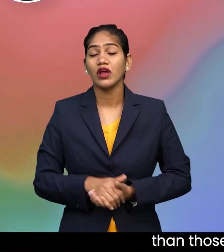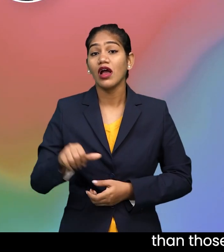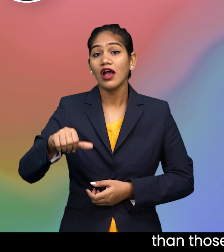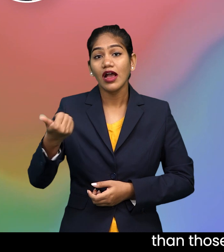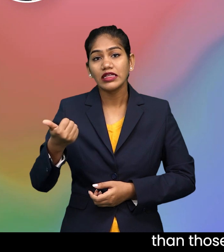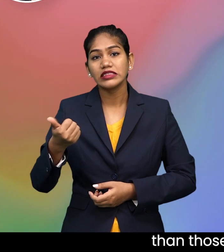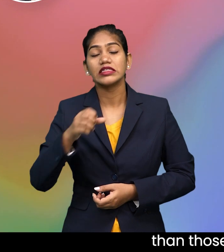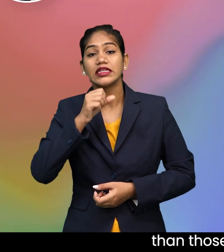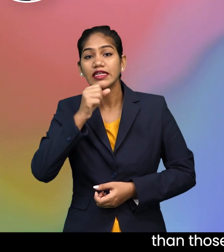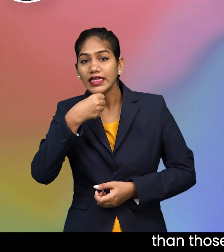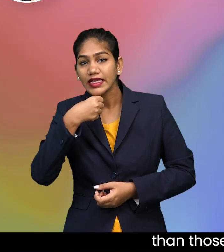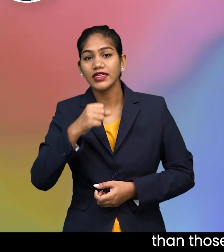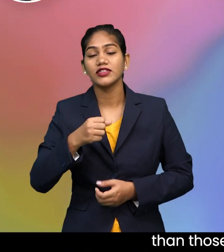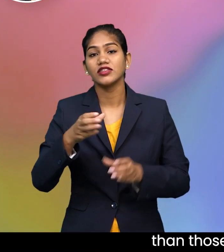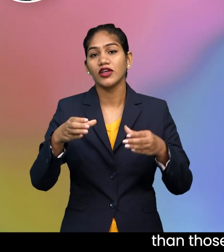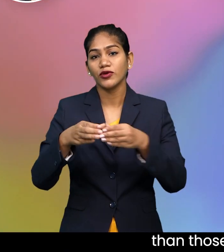age groups.